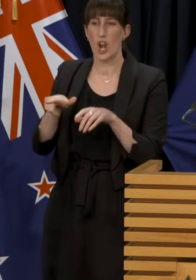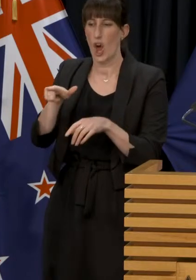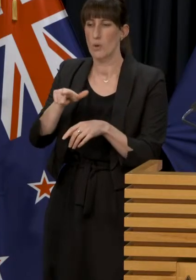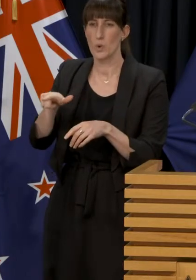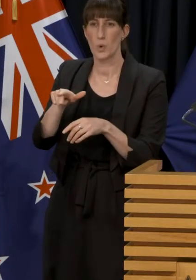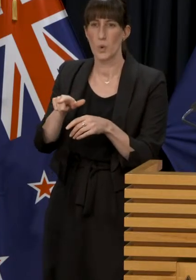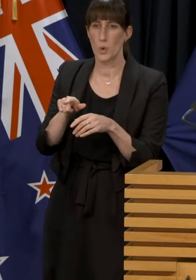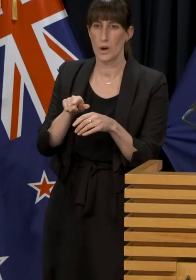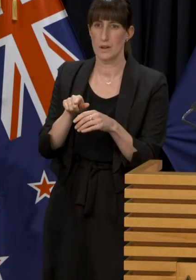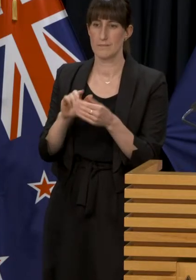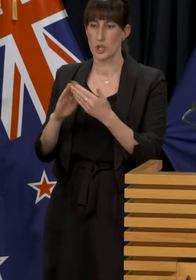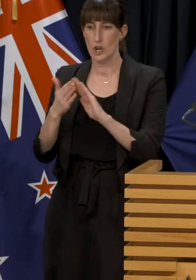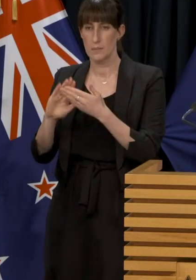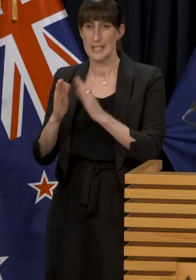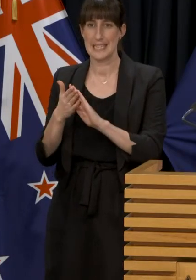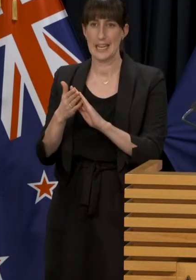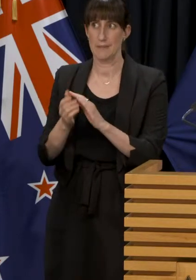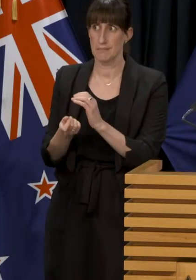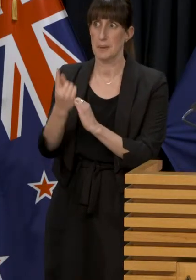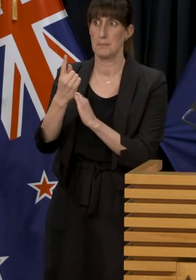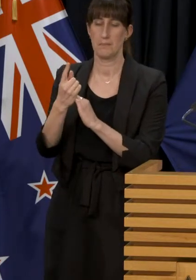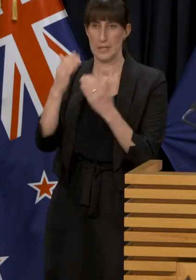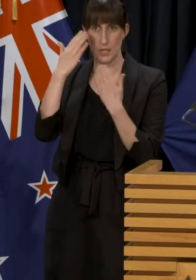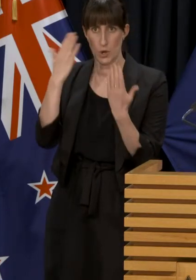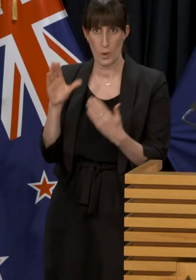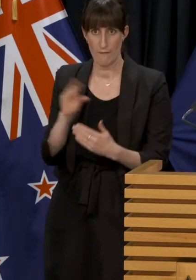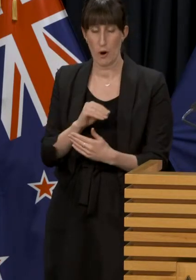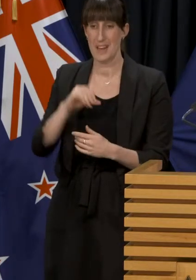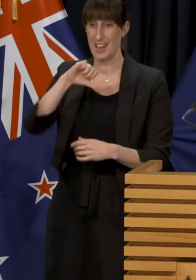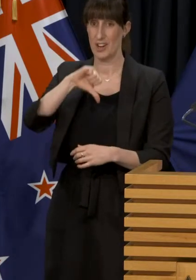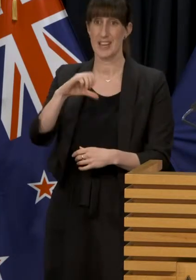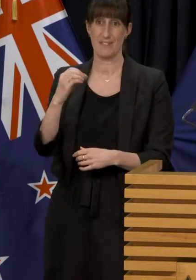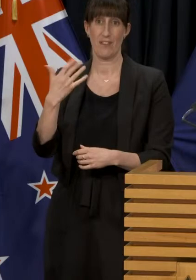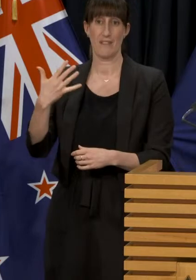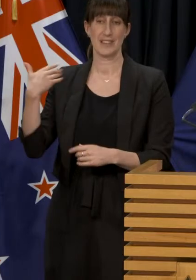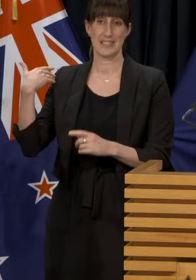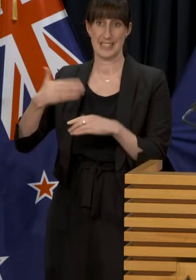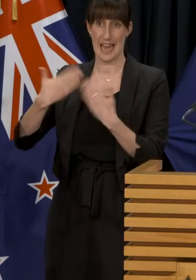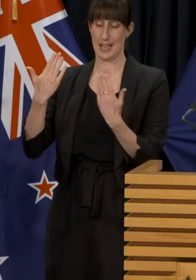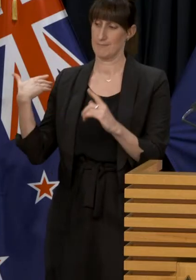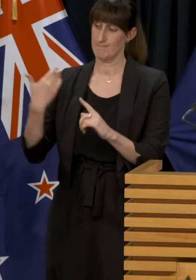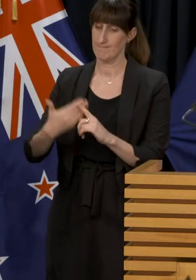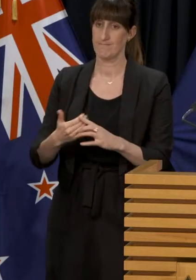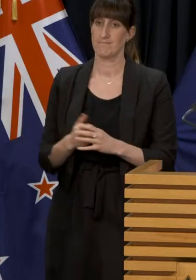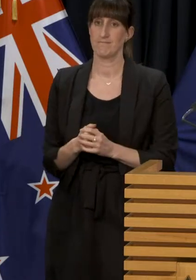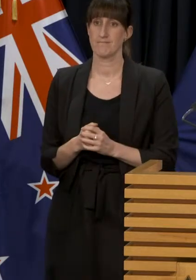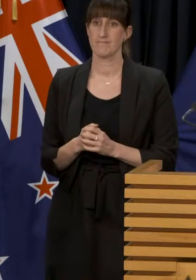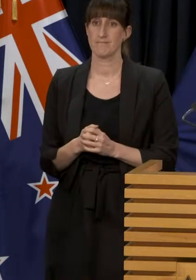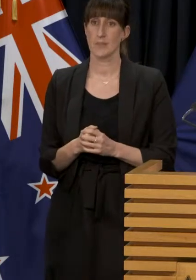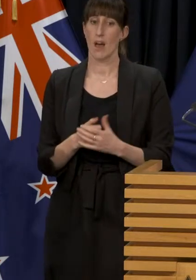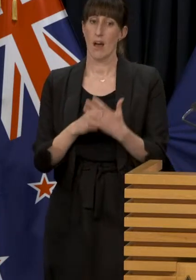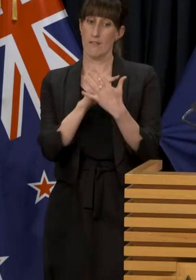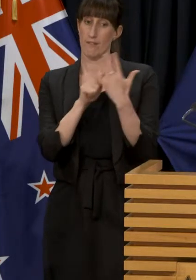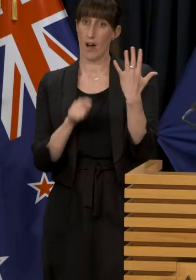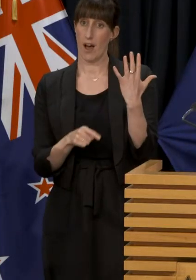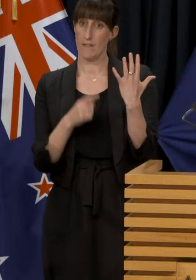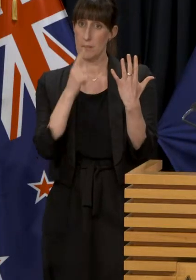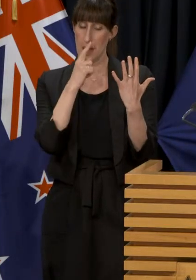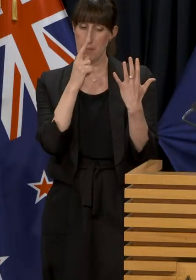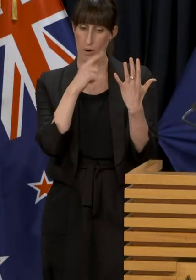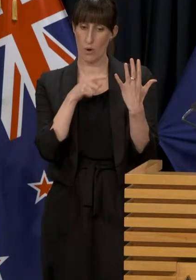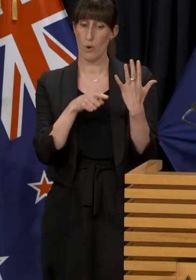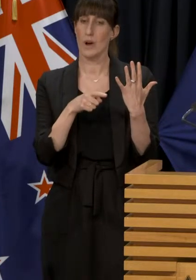locally acquired COVID-19 from an unknown source. 5 of our previously reported cases are now considered